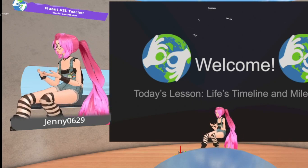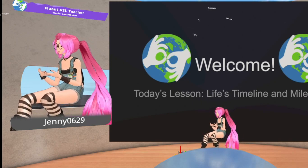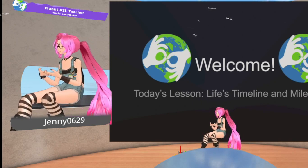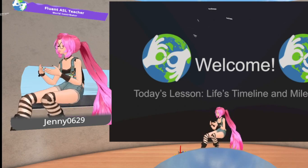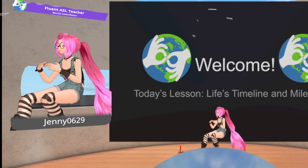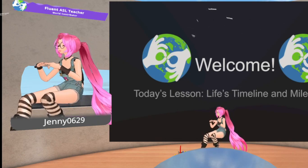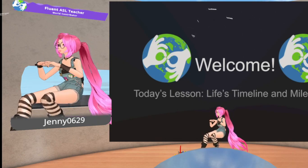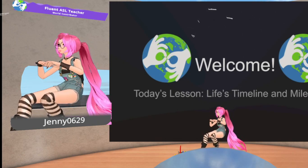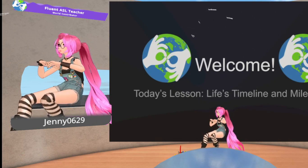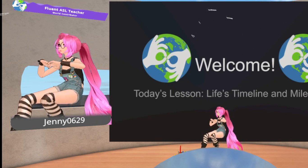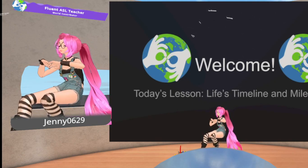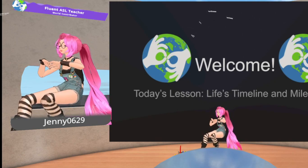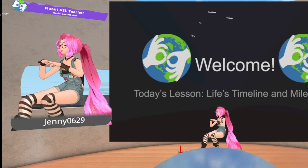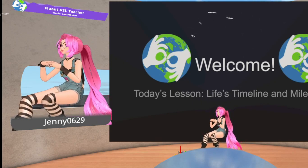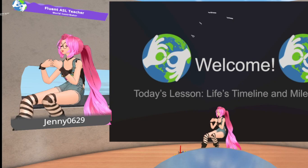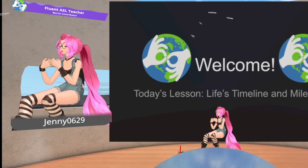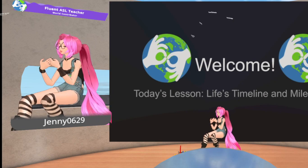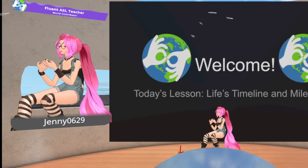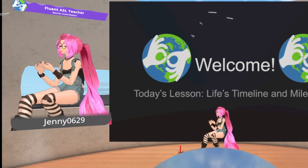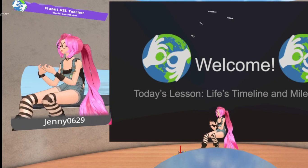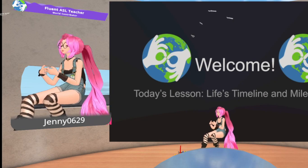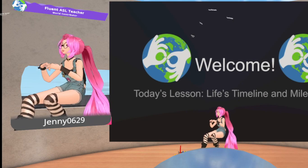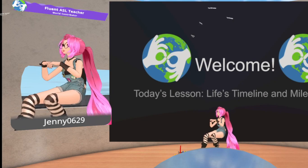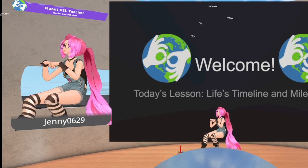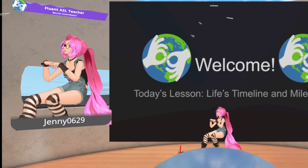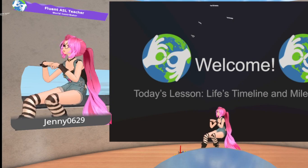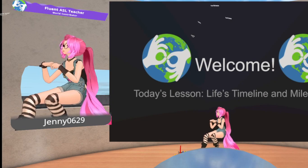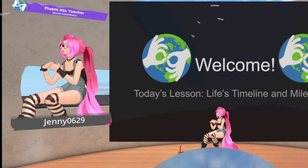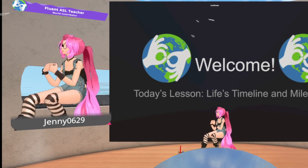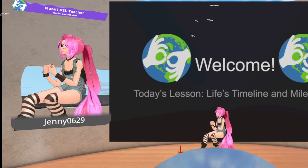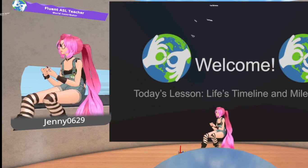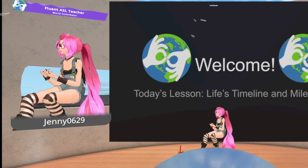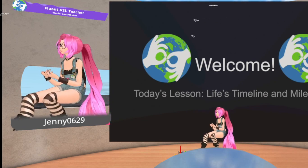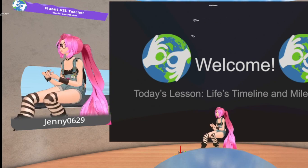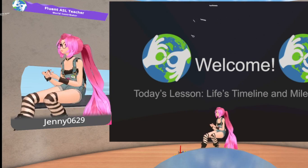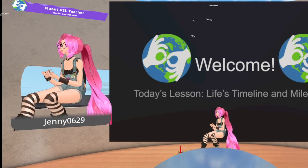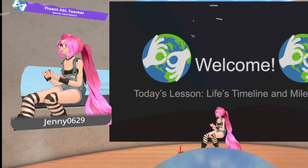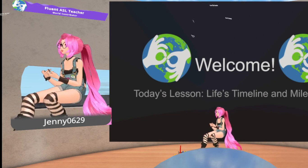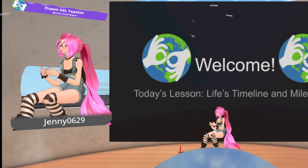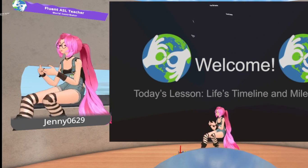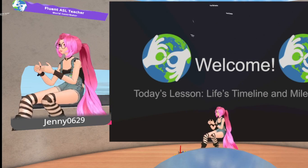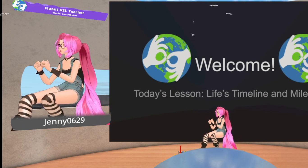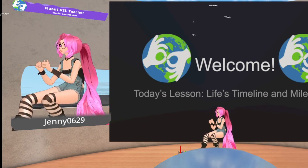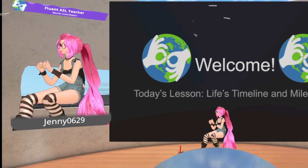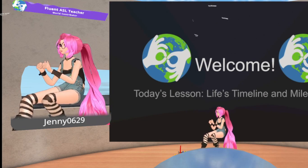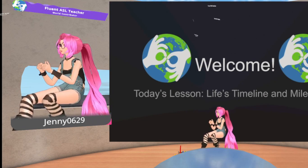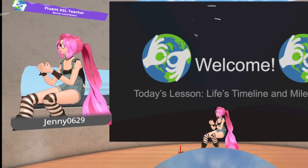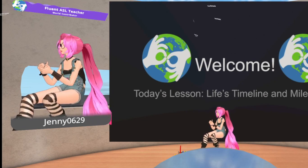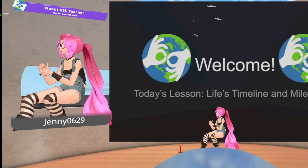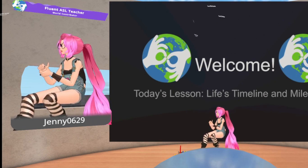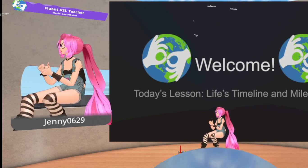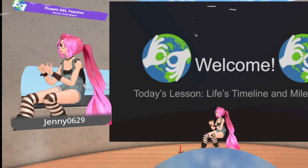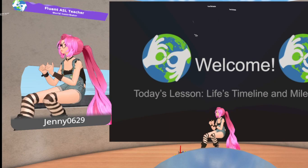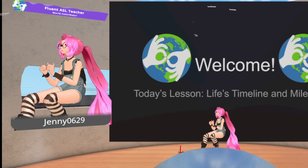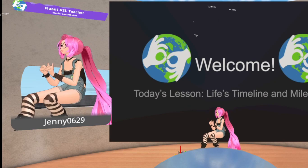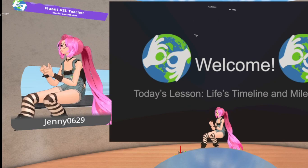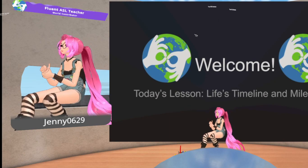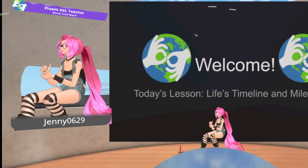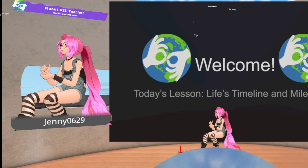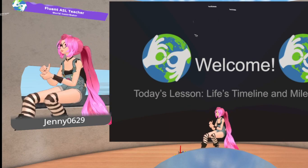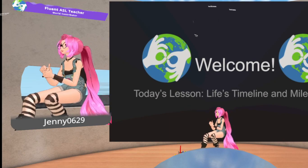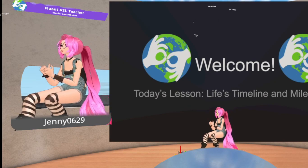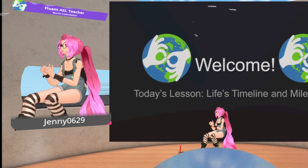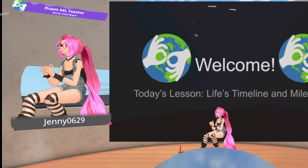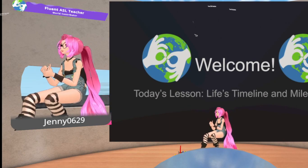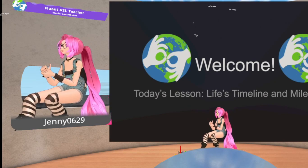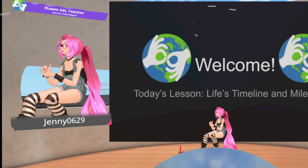like this. How, kind of like a curve motion. How. You might also see how. This